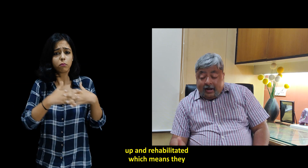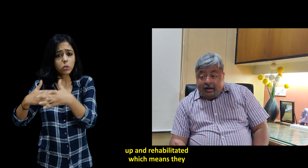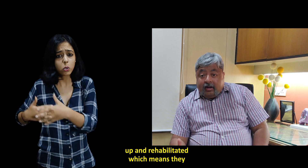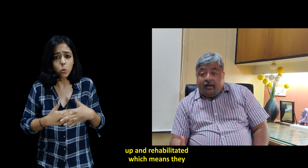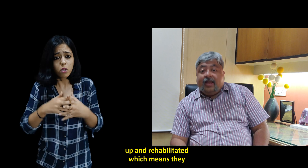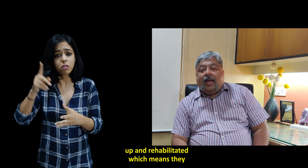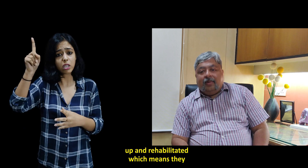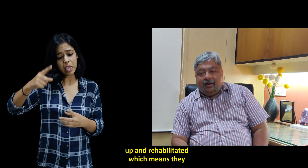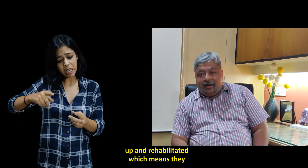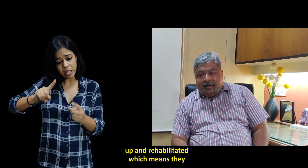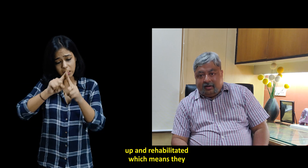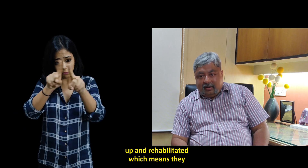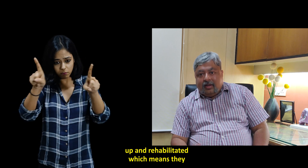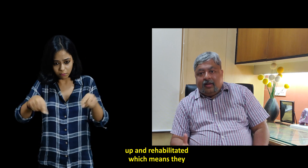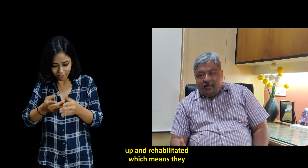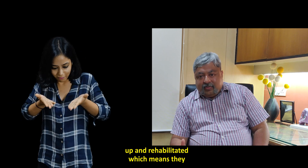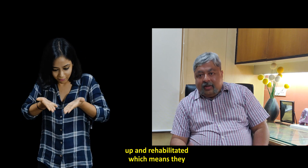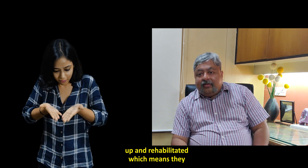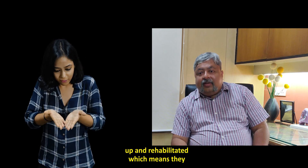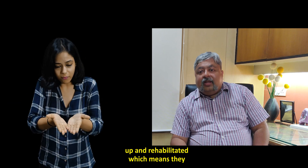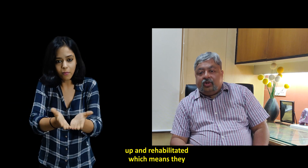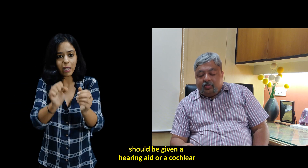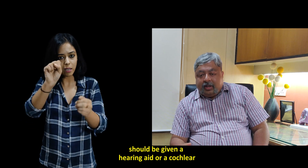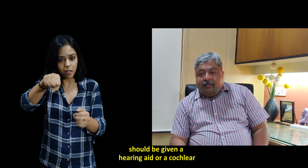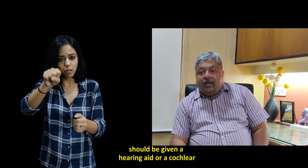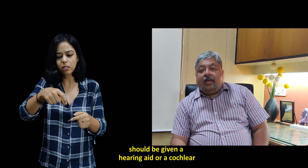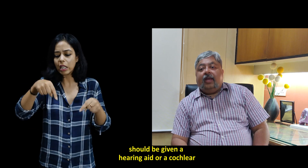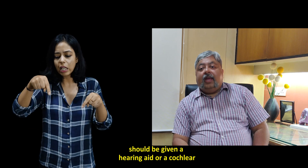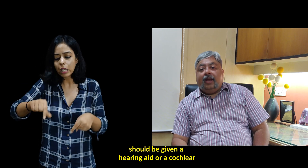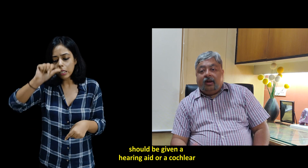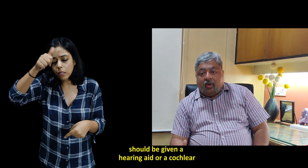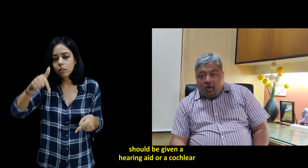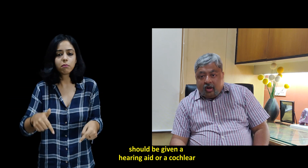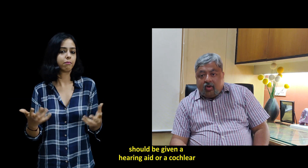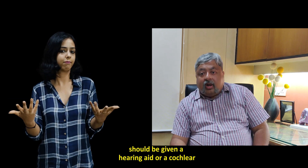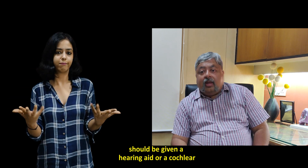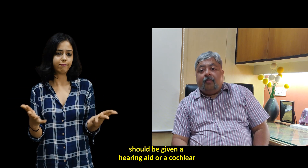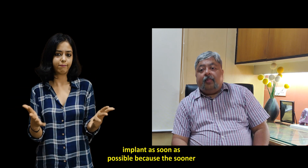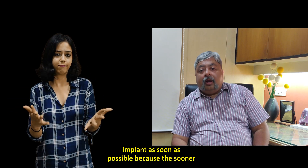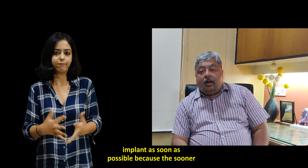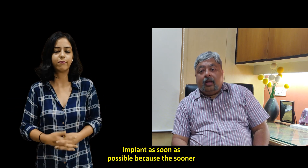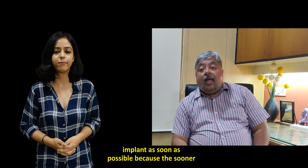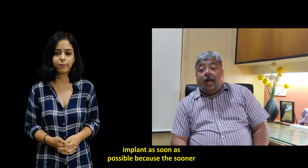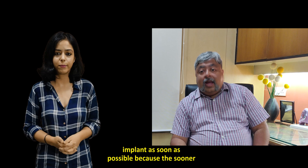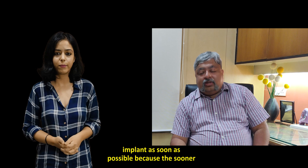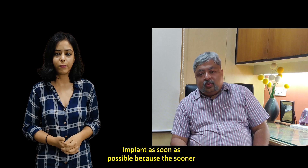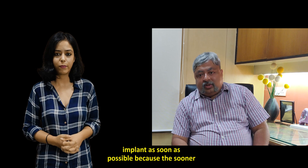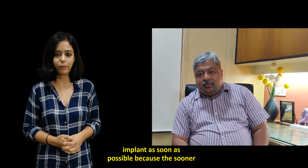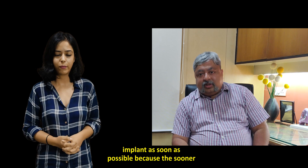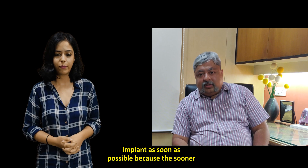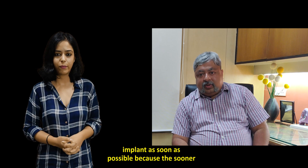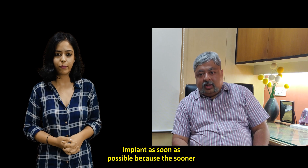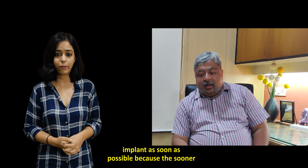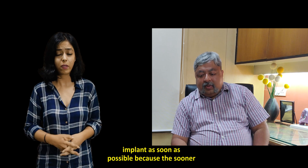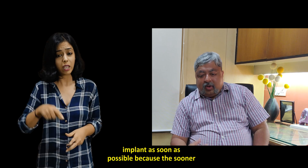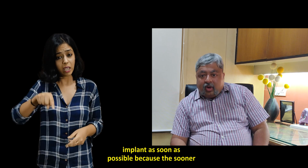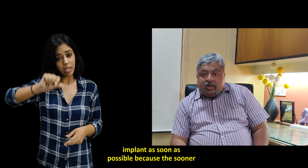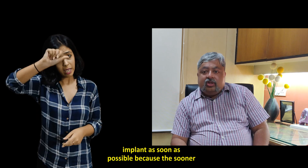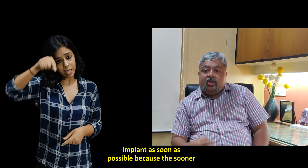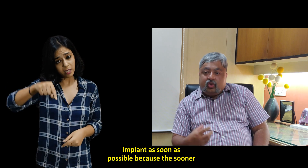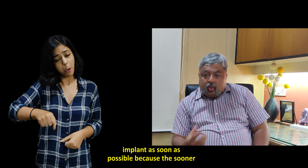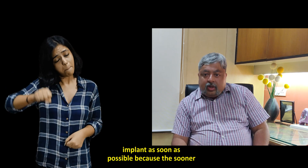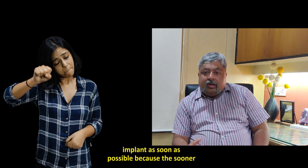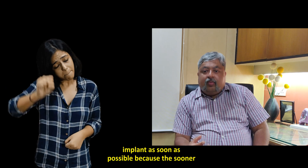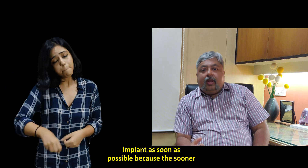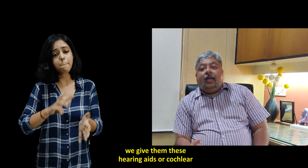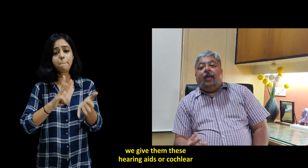and rehabilitated which means that they should be given hearing aid or a cochlear implant as soon as possible because